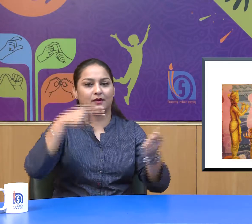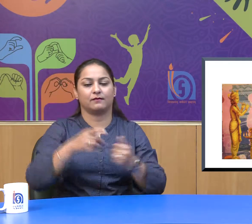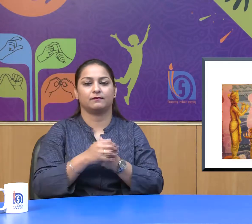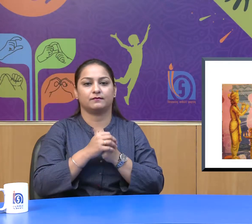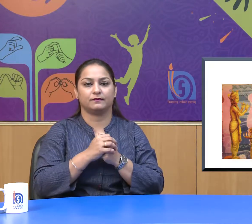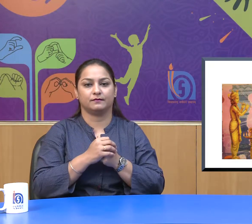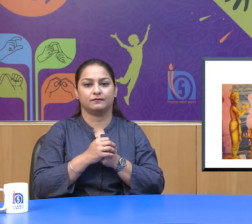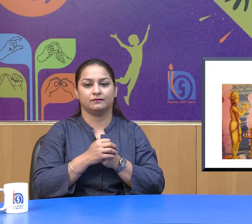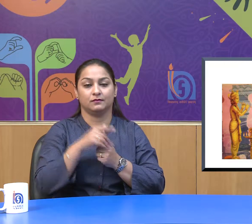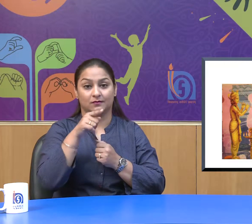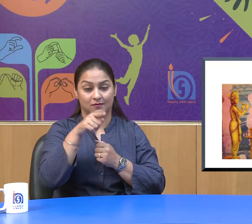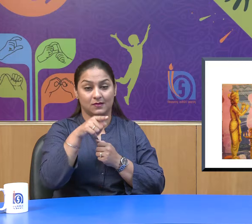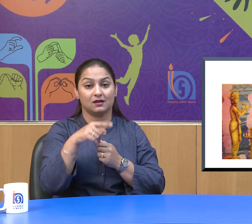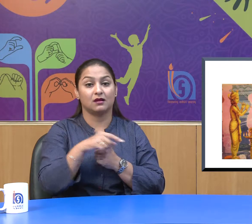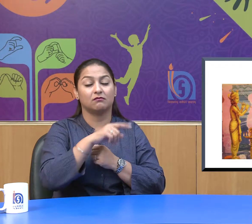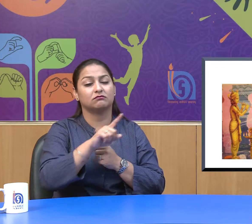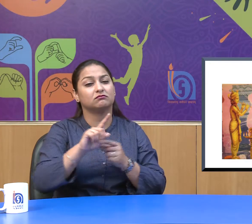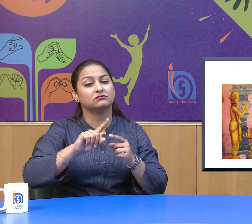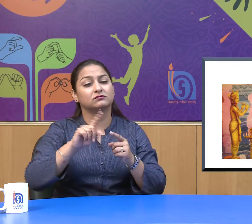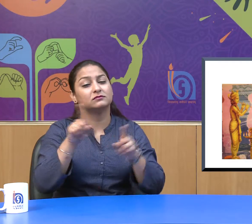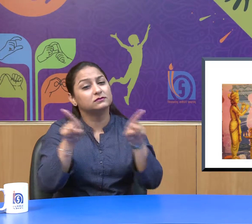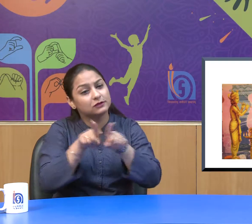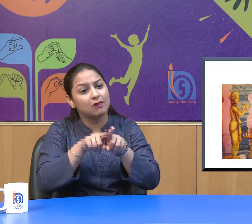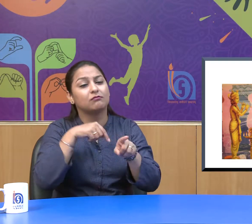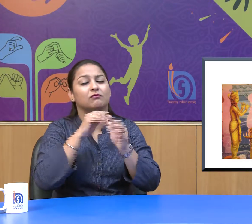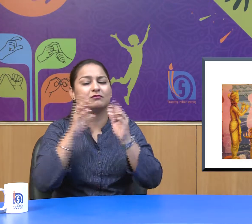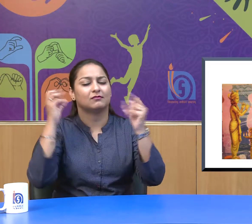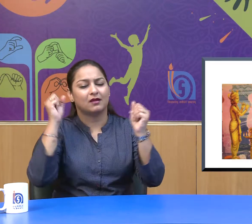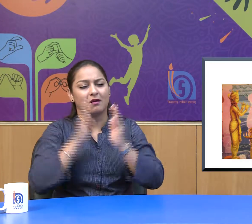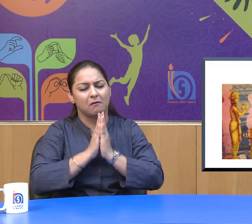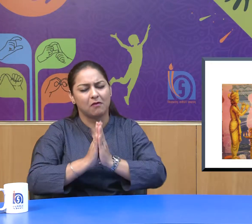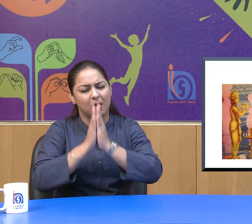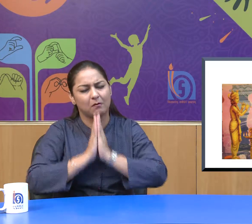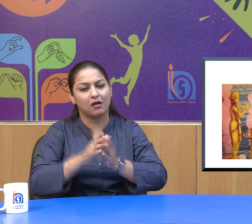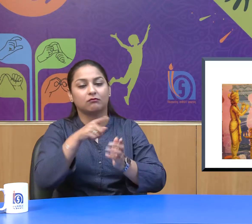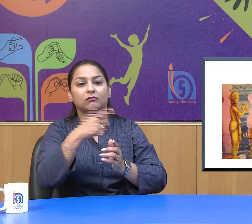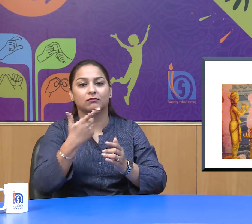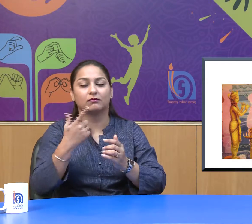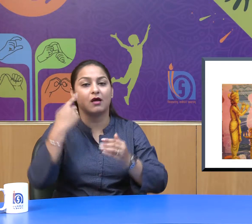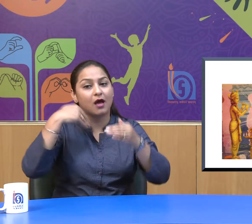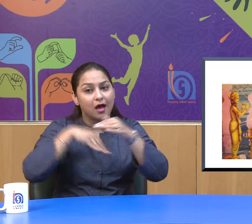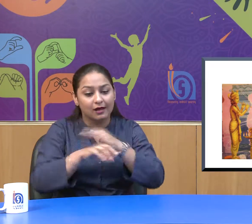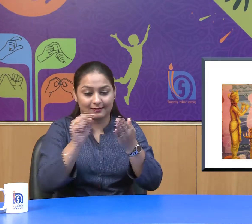Meerabai was another Bhakti saint who worshipped, composed, and